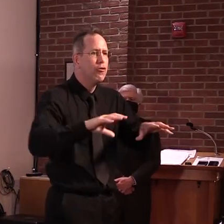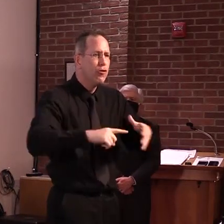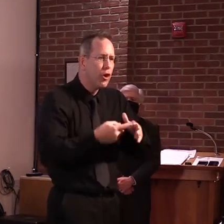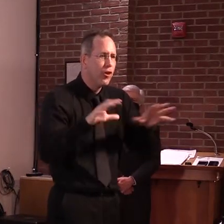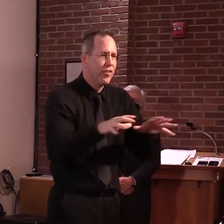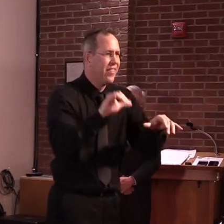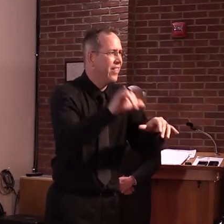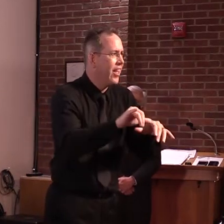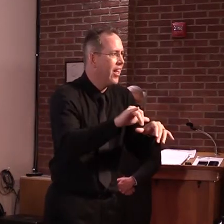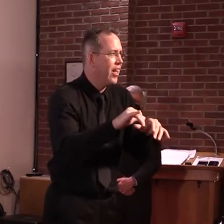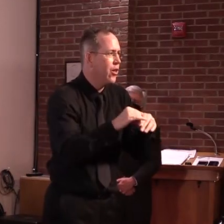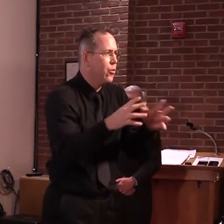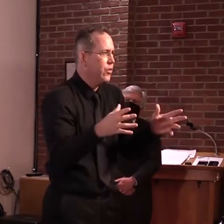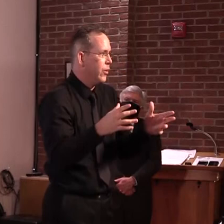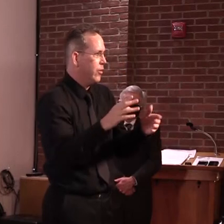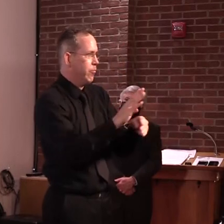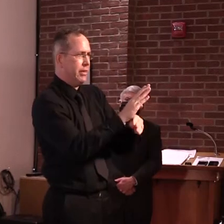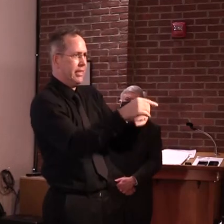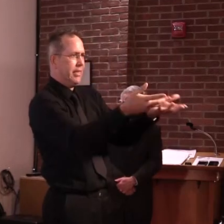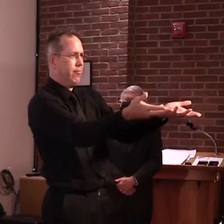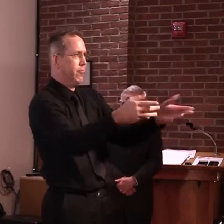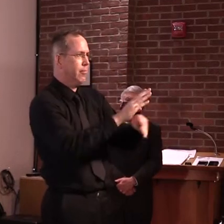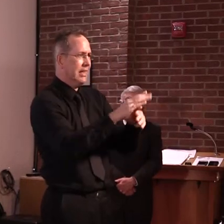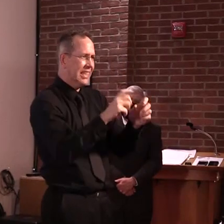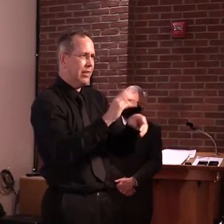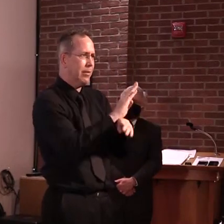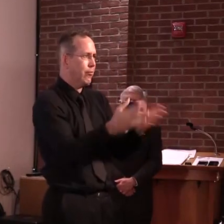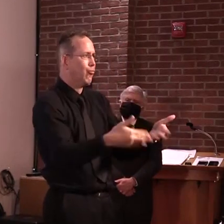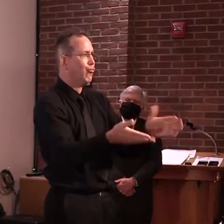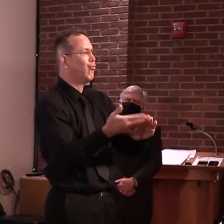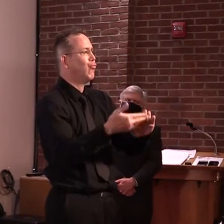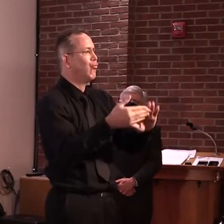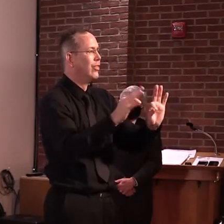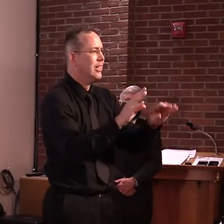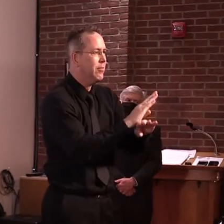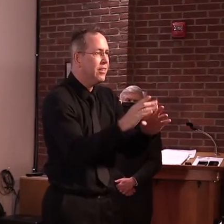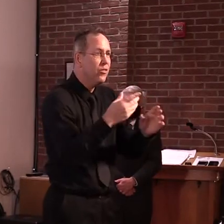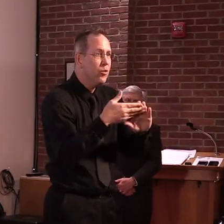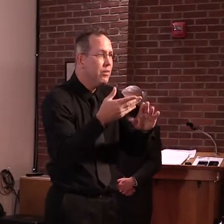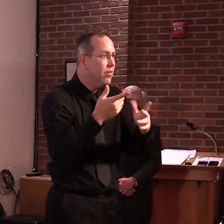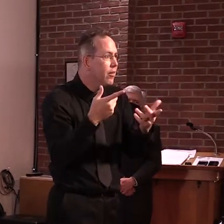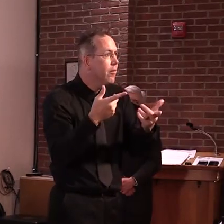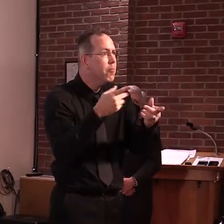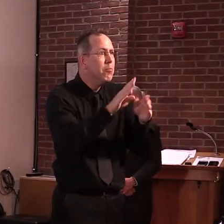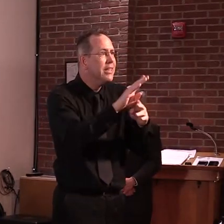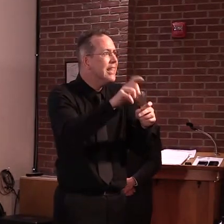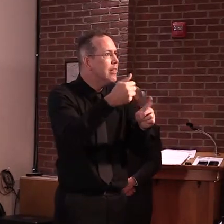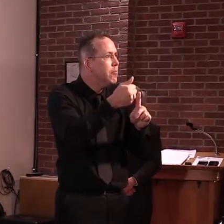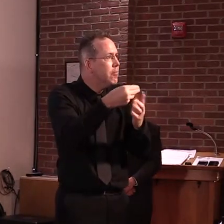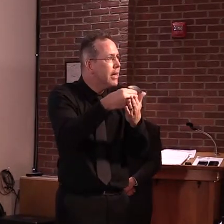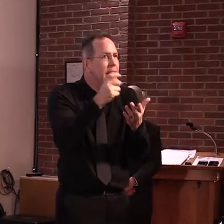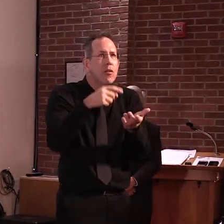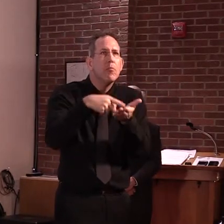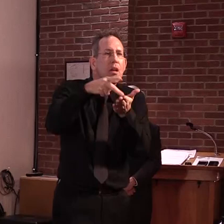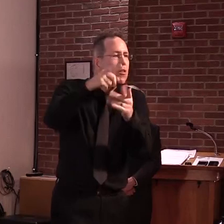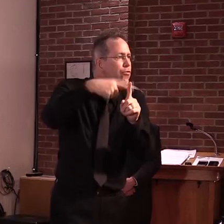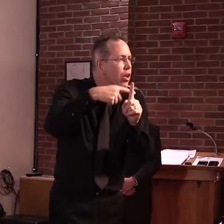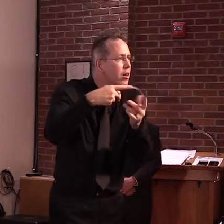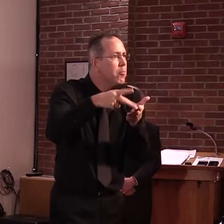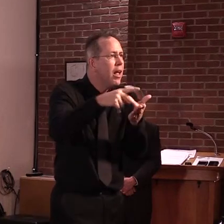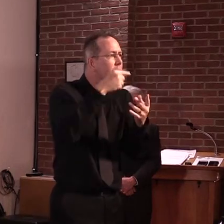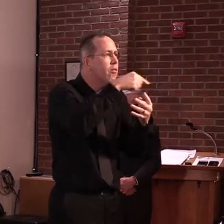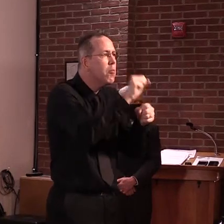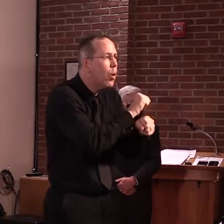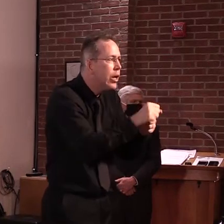our businesses survive. Rents are due, fixed costs are mounting, and the burden is growing each day. We cannot wait